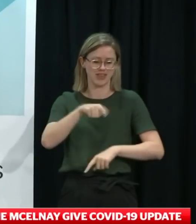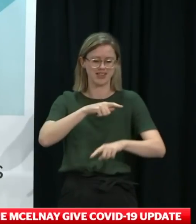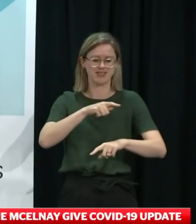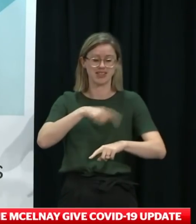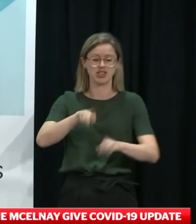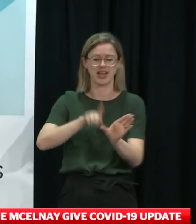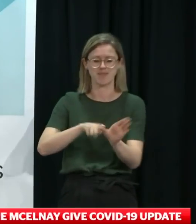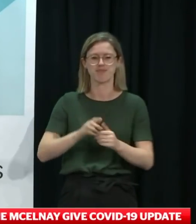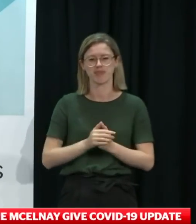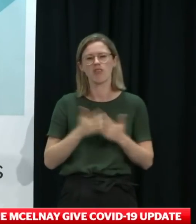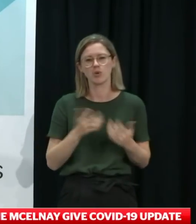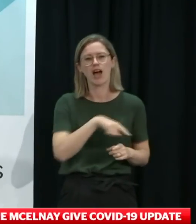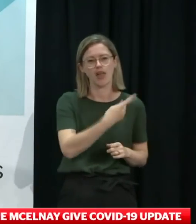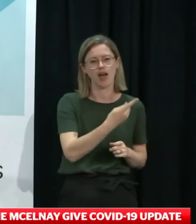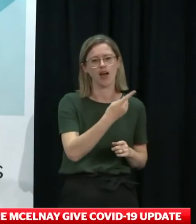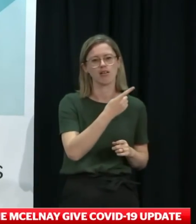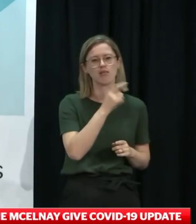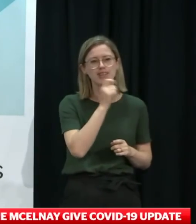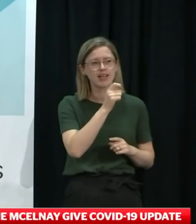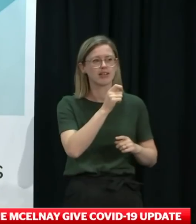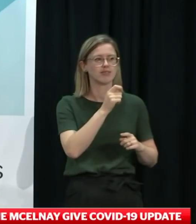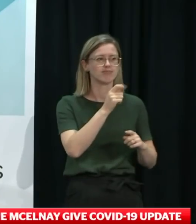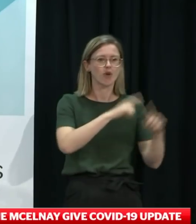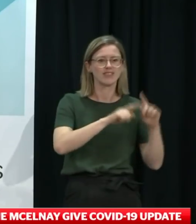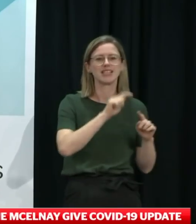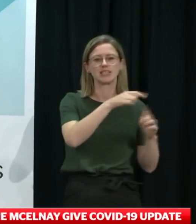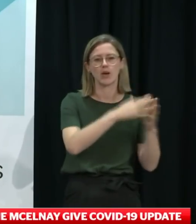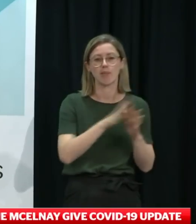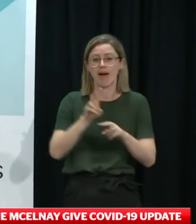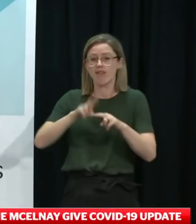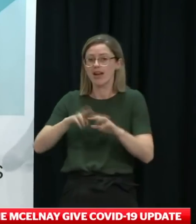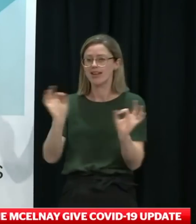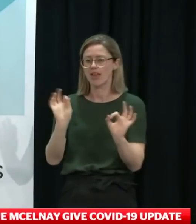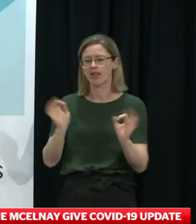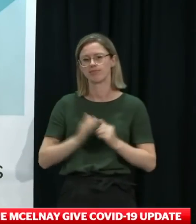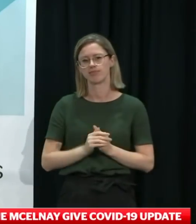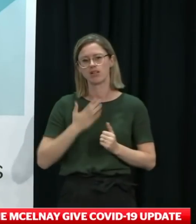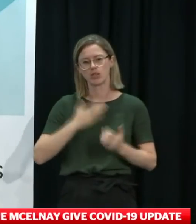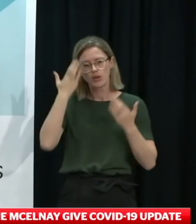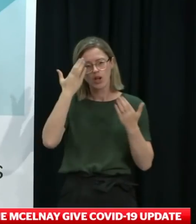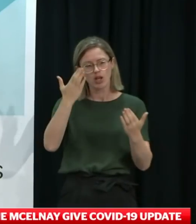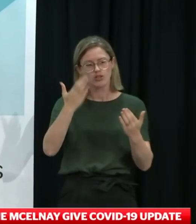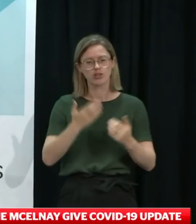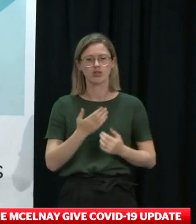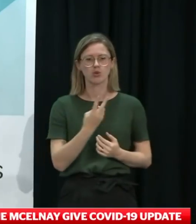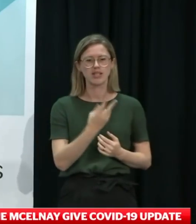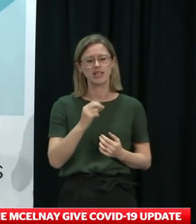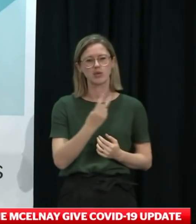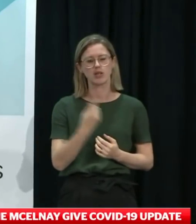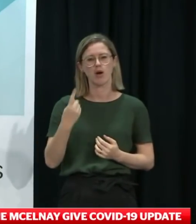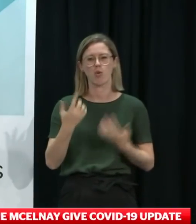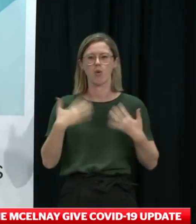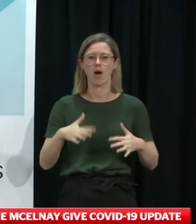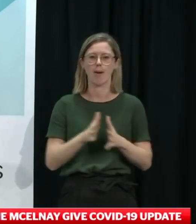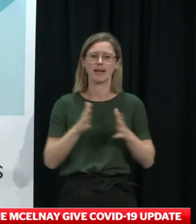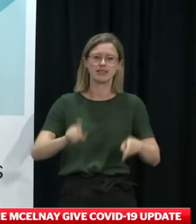year. Obviously, there will be others through next week, but not next Friday. I want to acknowledge that 2021 has provided